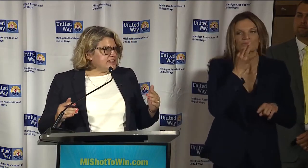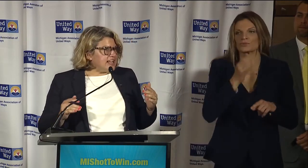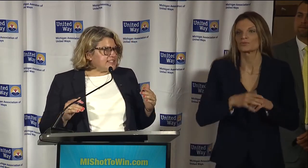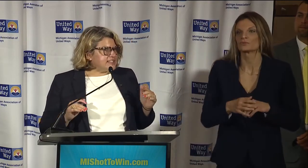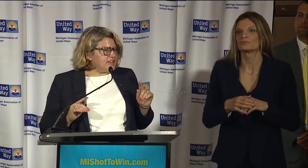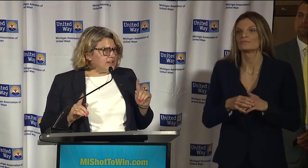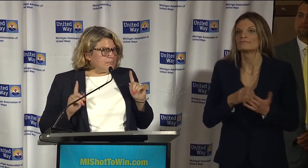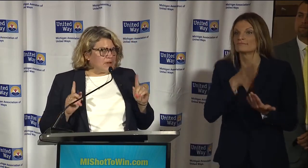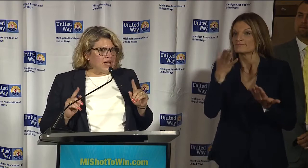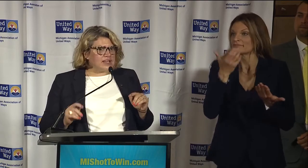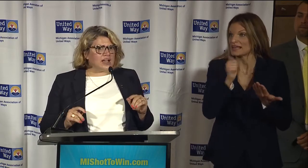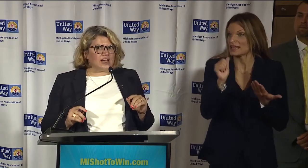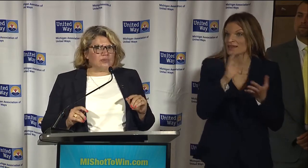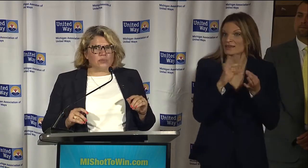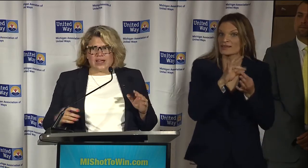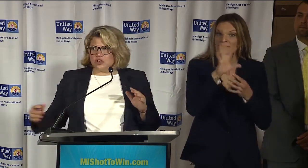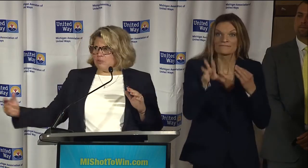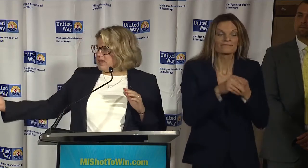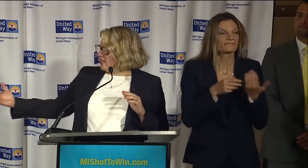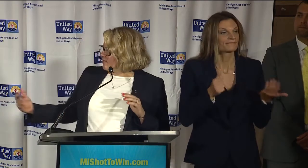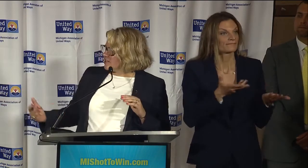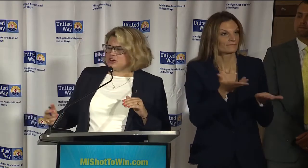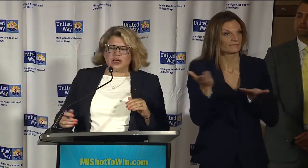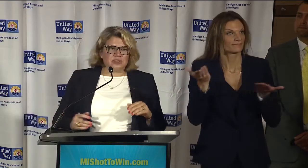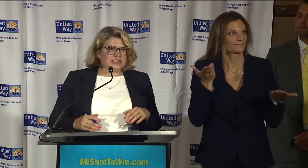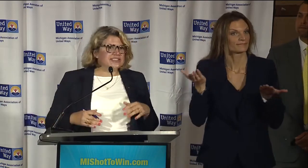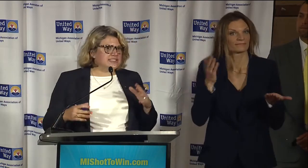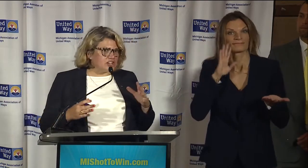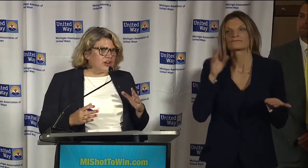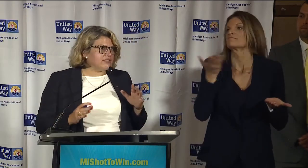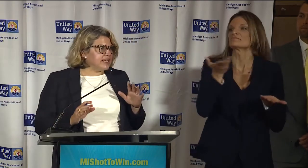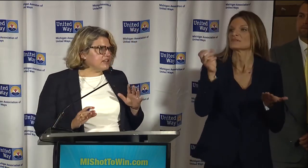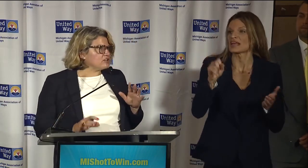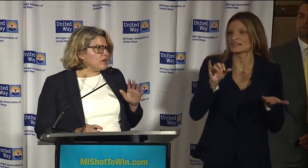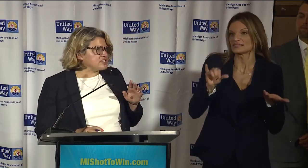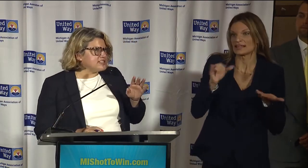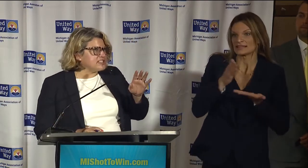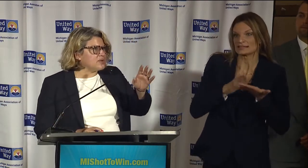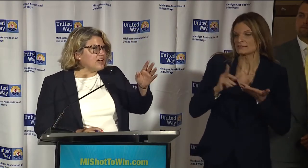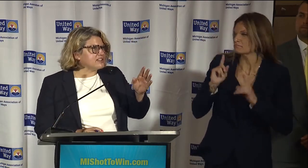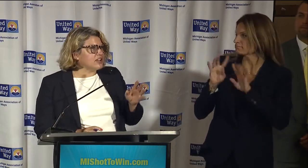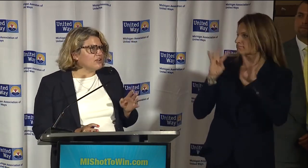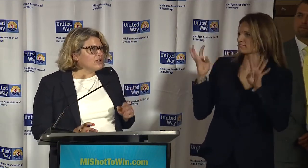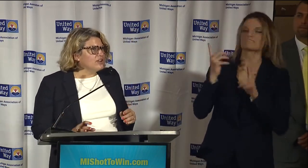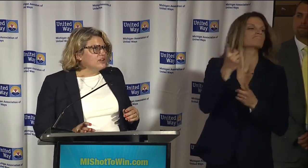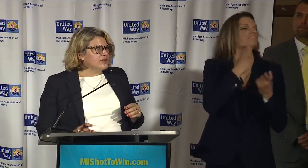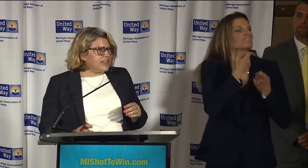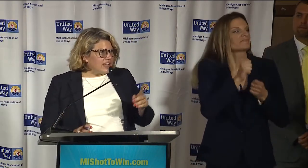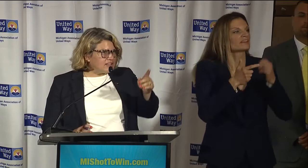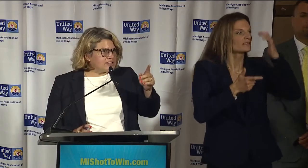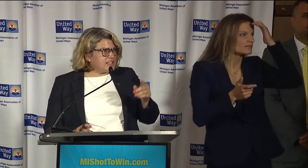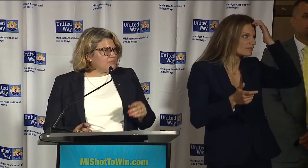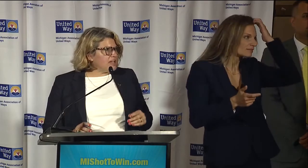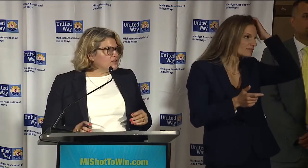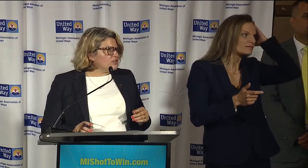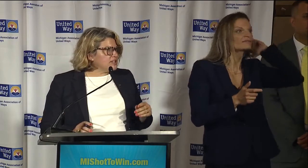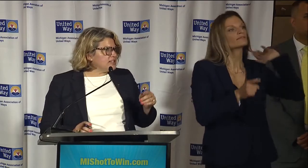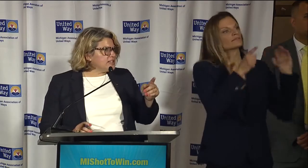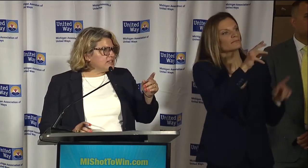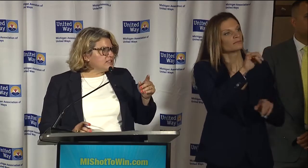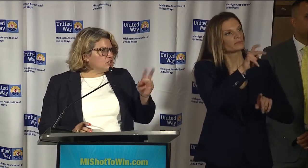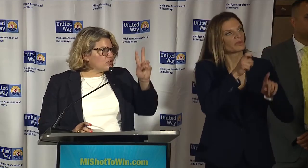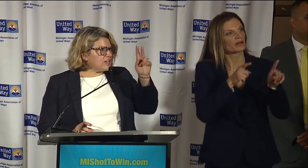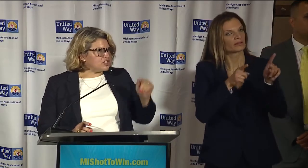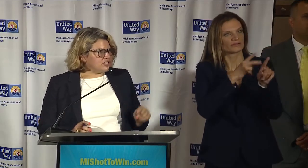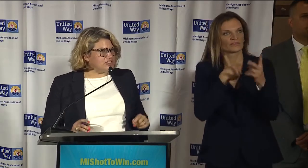move on to the next event, but I know many of us are able to stick around to handle questions as well. So with that, it looks like Mike